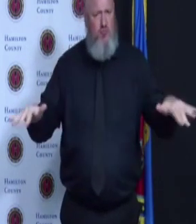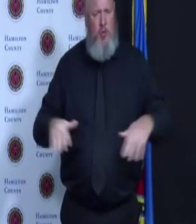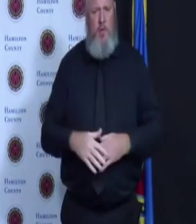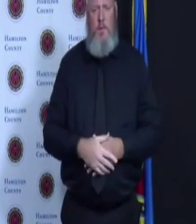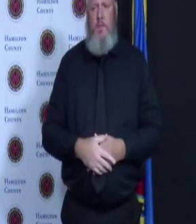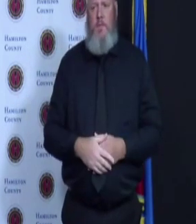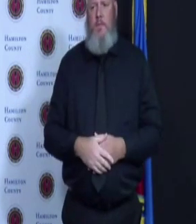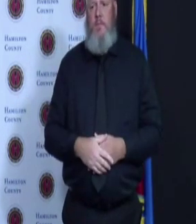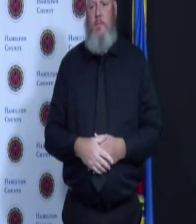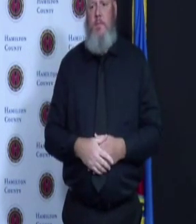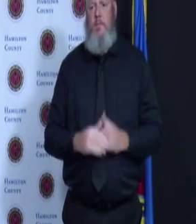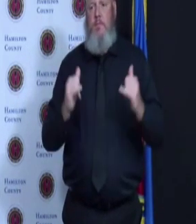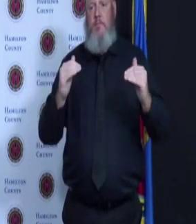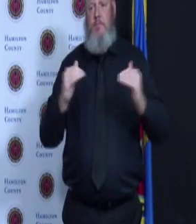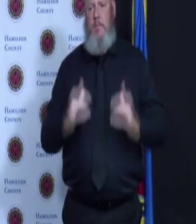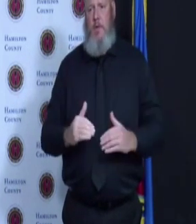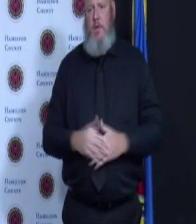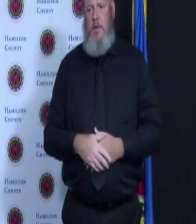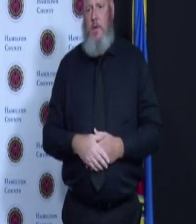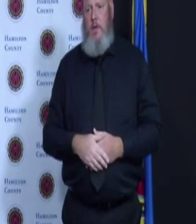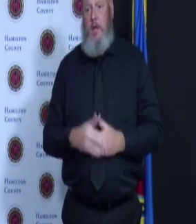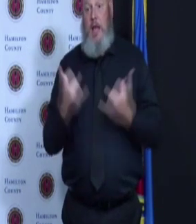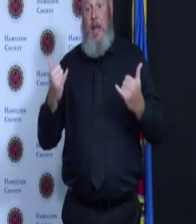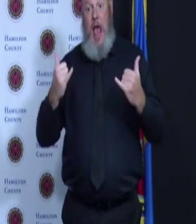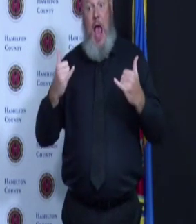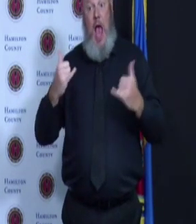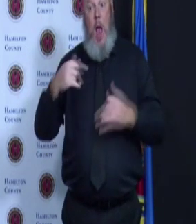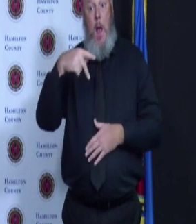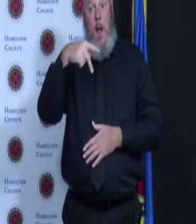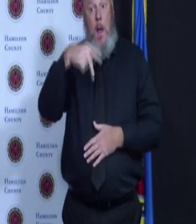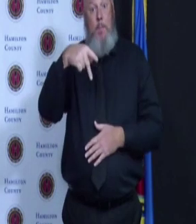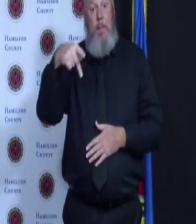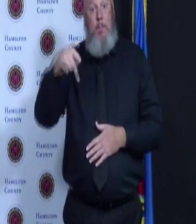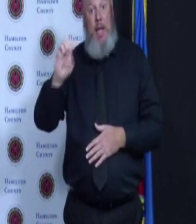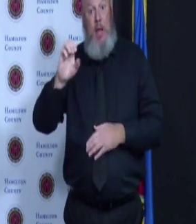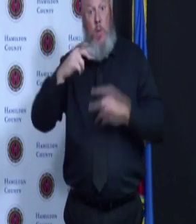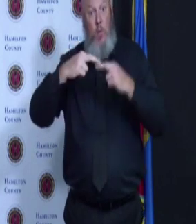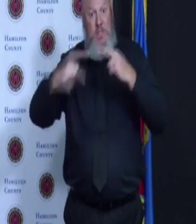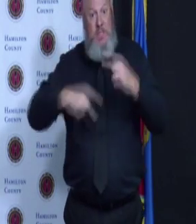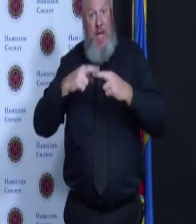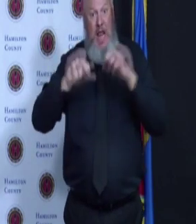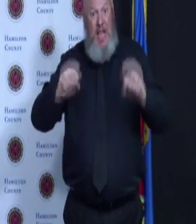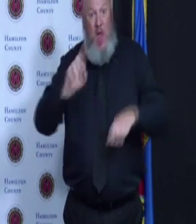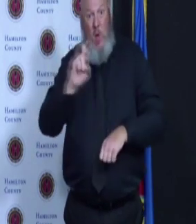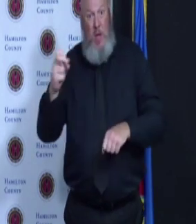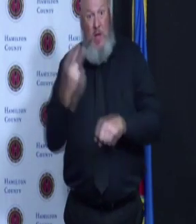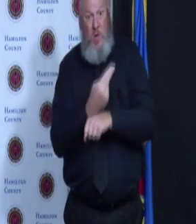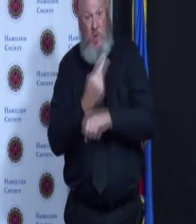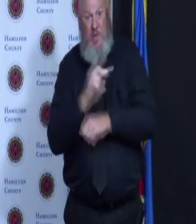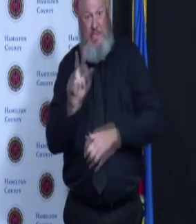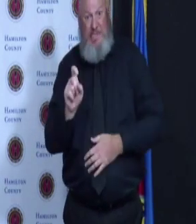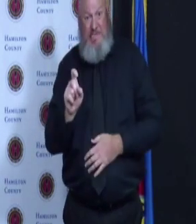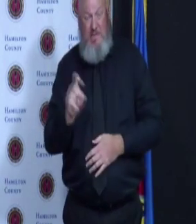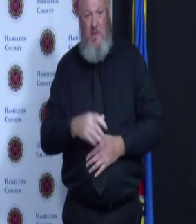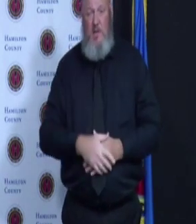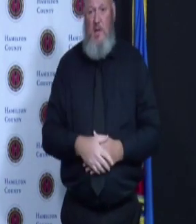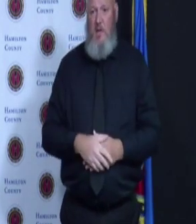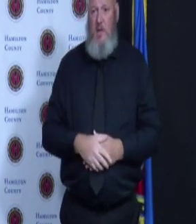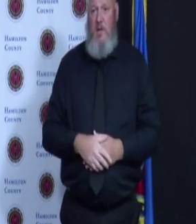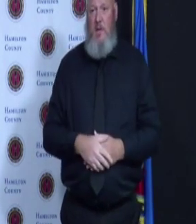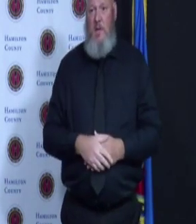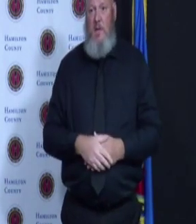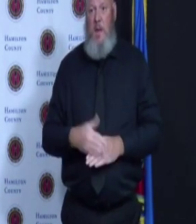exploring options for PPE recycling and reuse, screening and triaging patients prior to entering